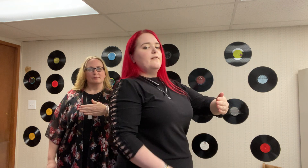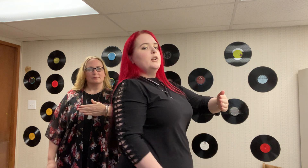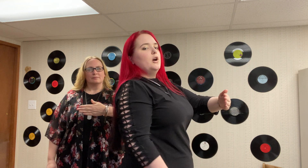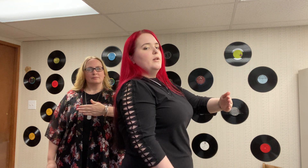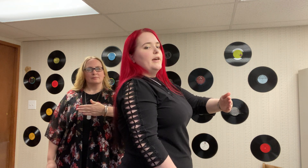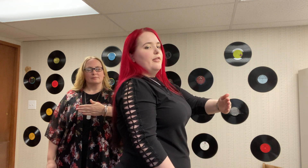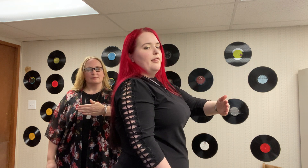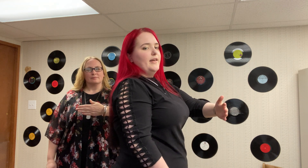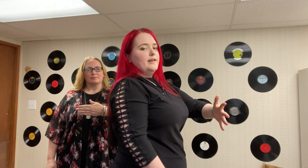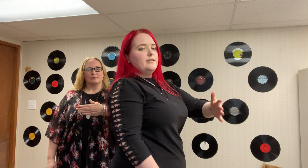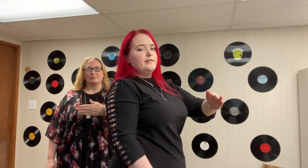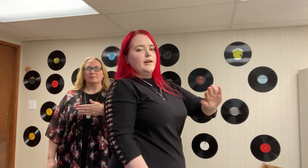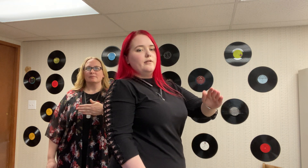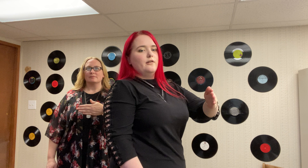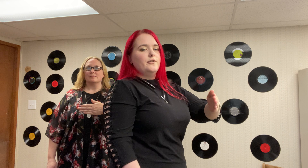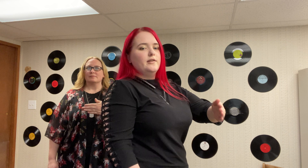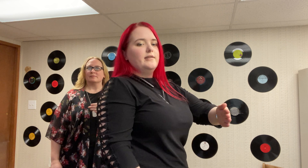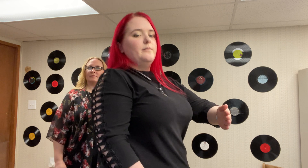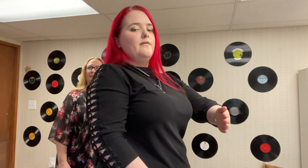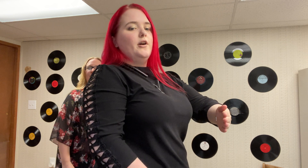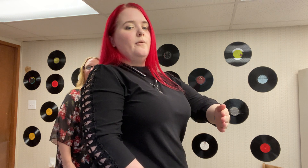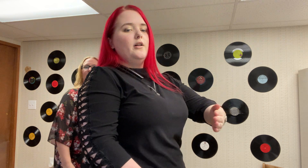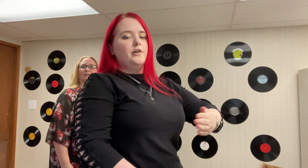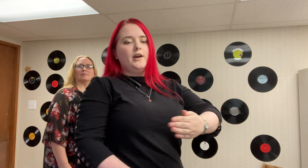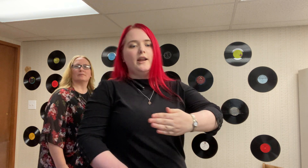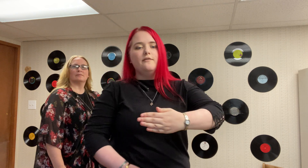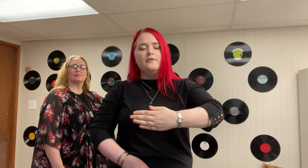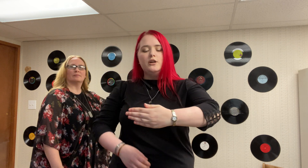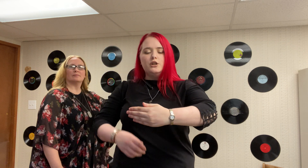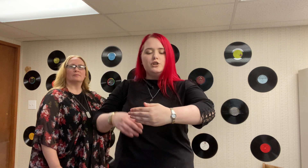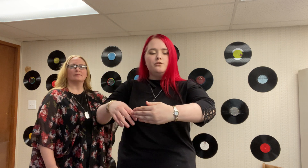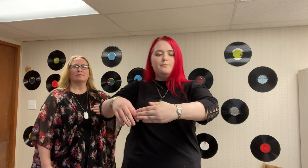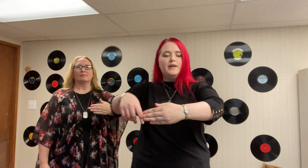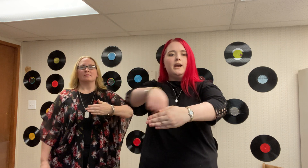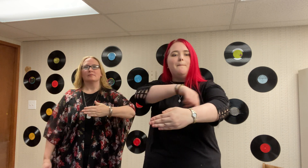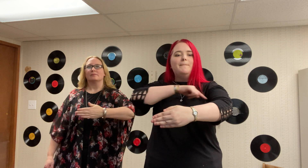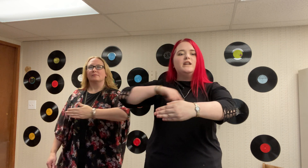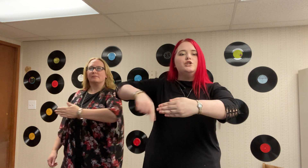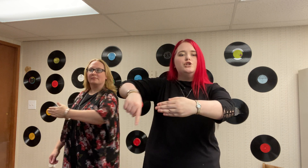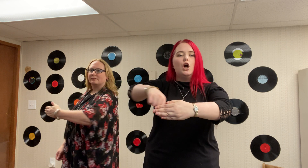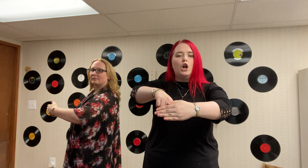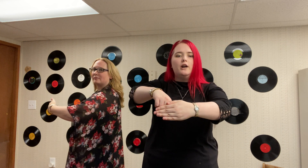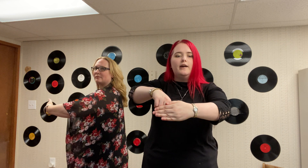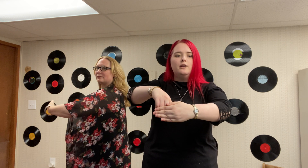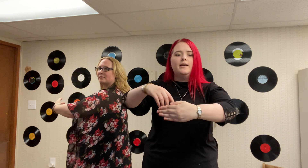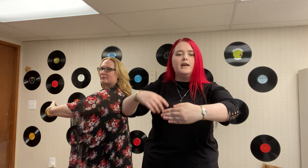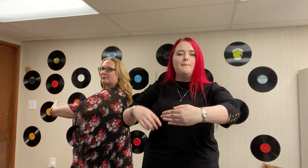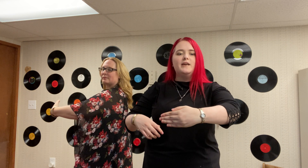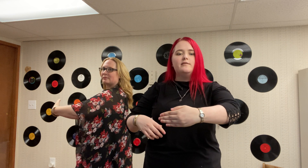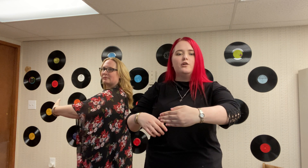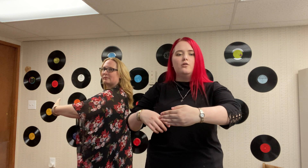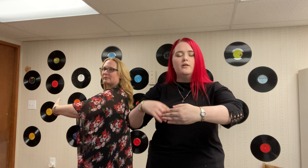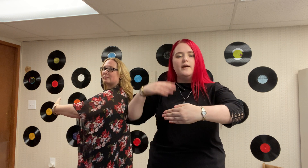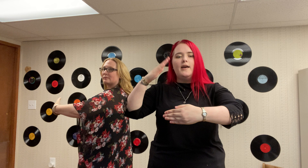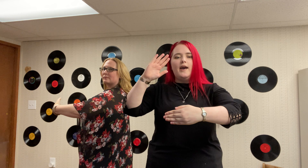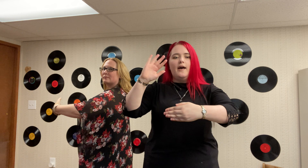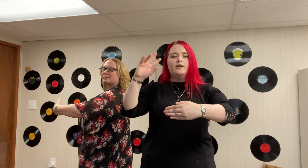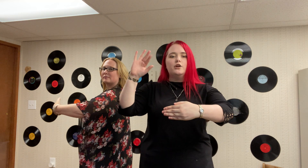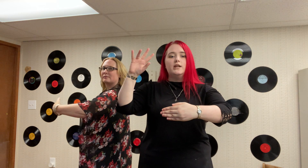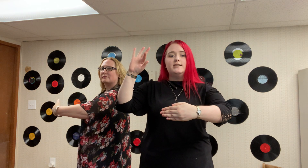to go like this. I don't know if you can see me very well. You're kind of being a big jar, and you're making a big circle. And then you're going to